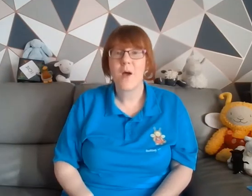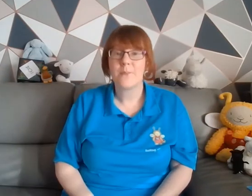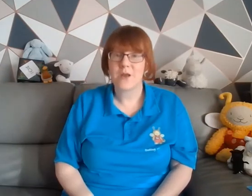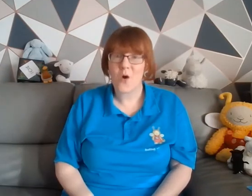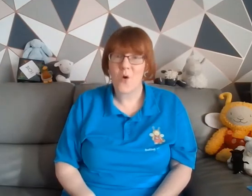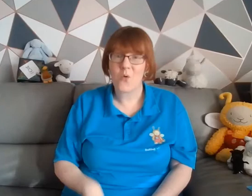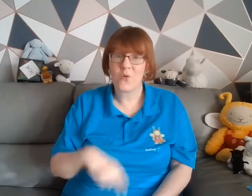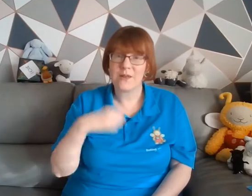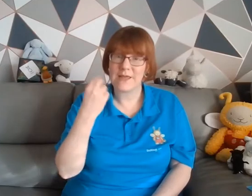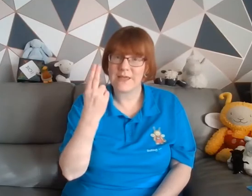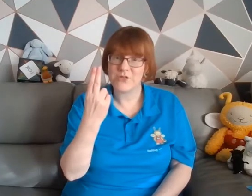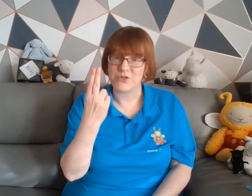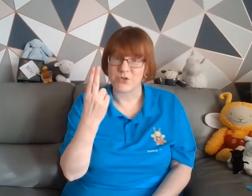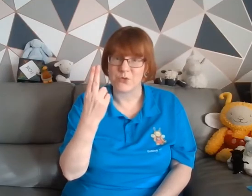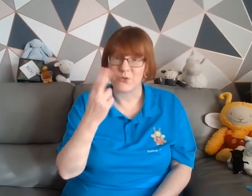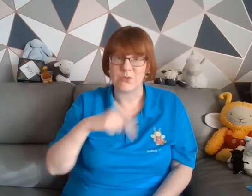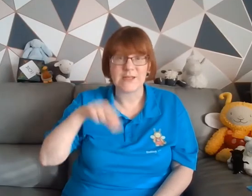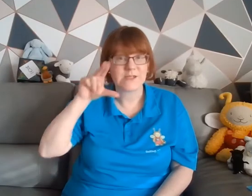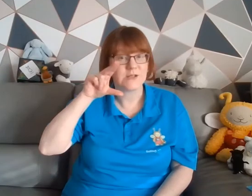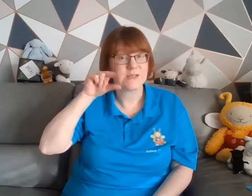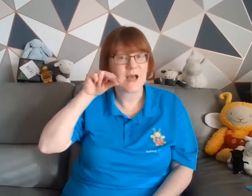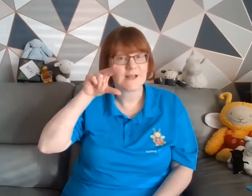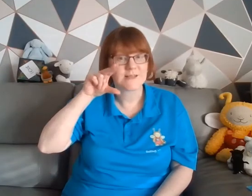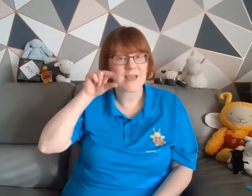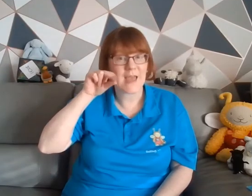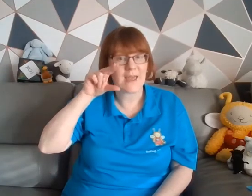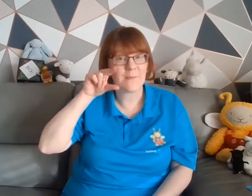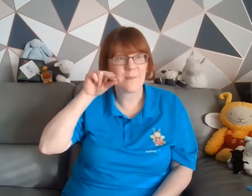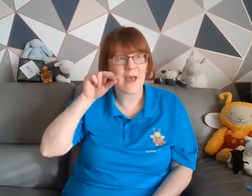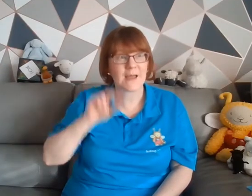But only two little ducks came back.